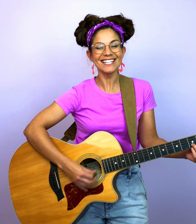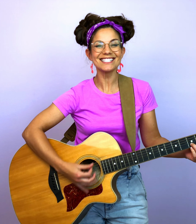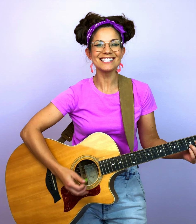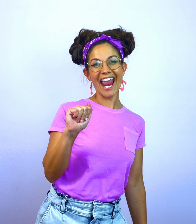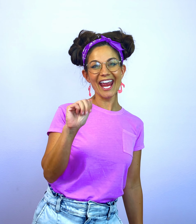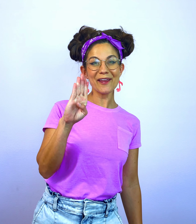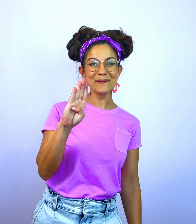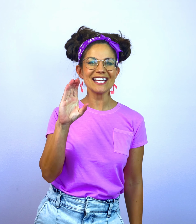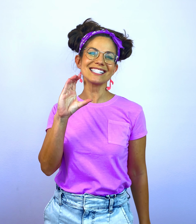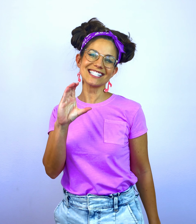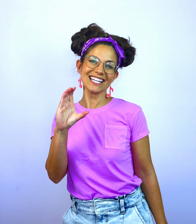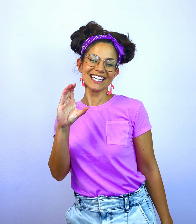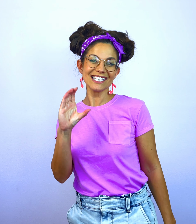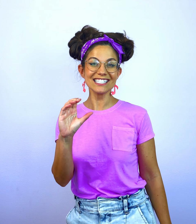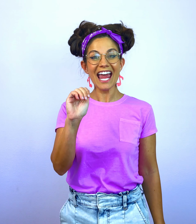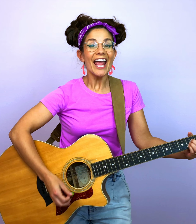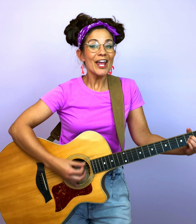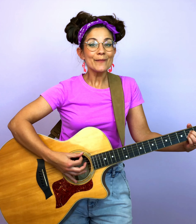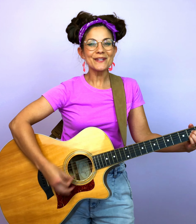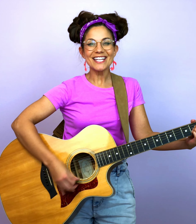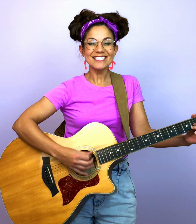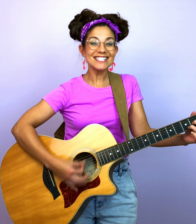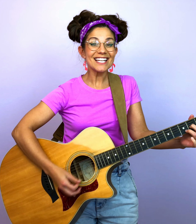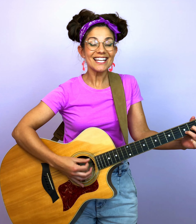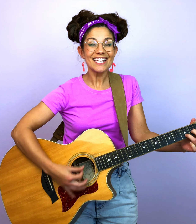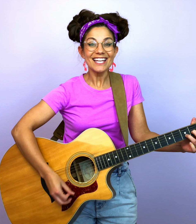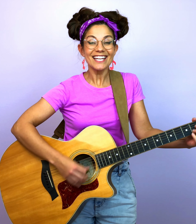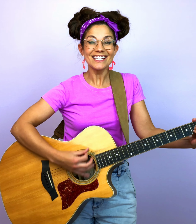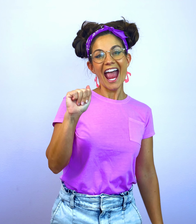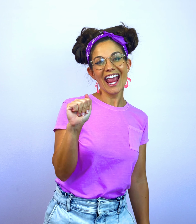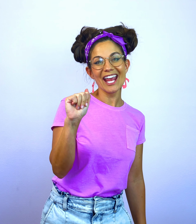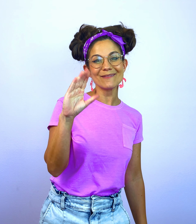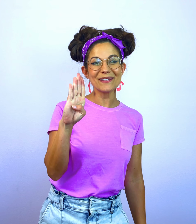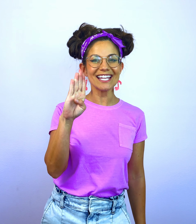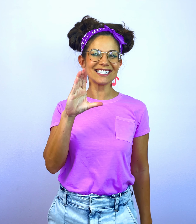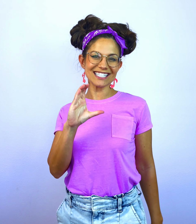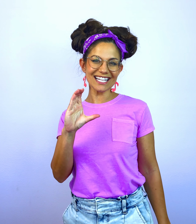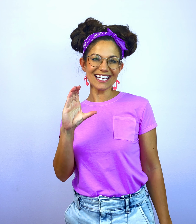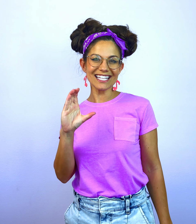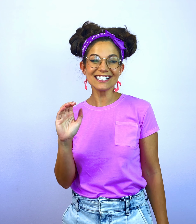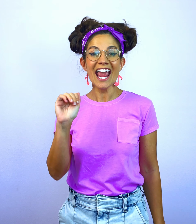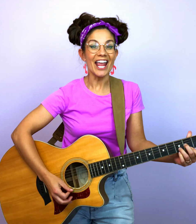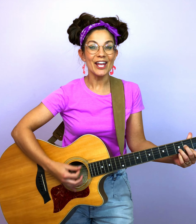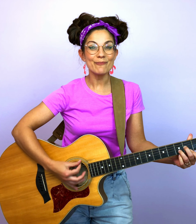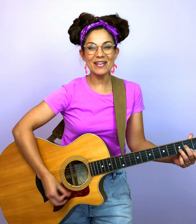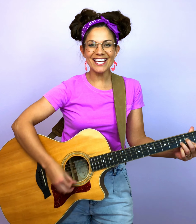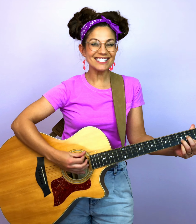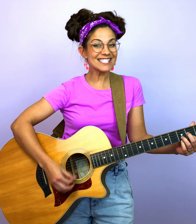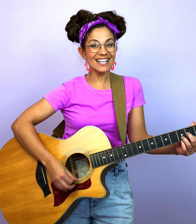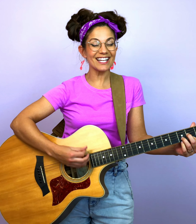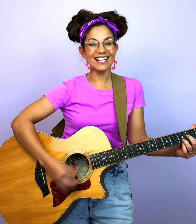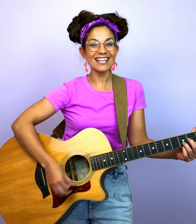ABCs, ABCs, ABCs, ABCs,